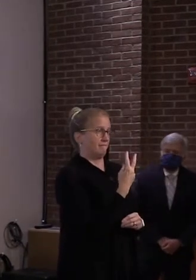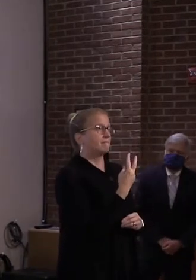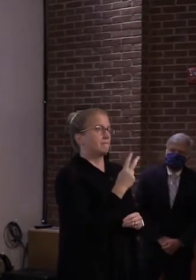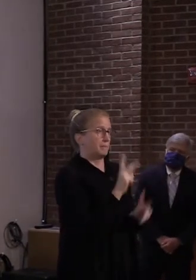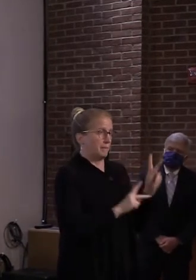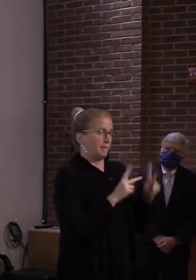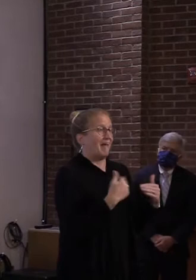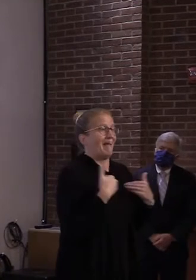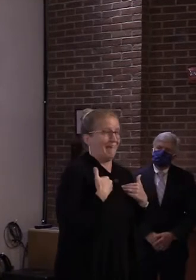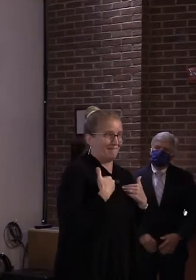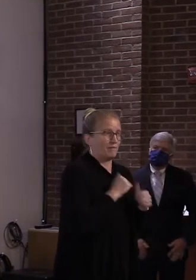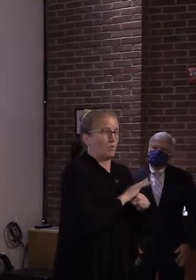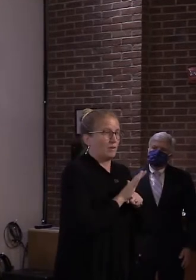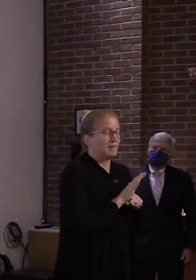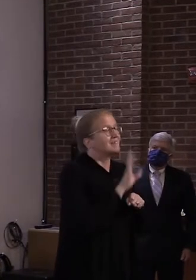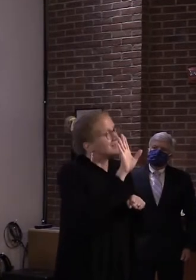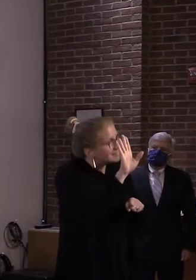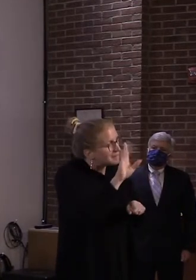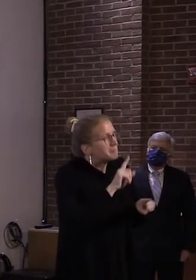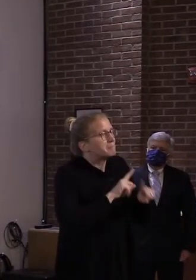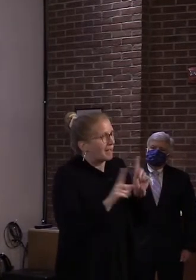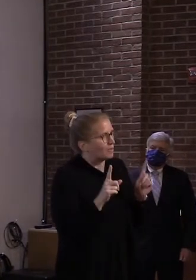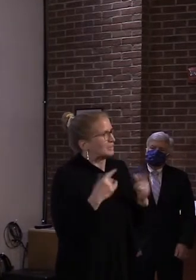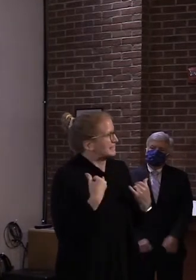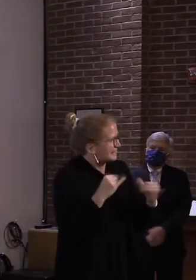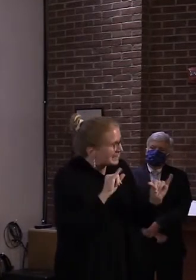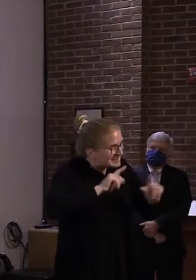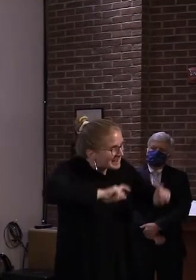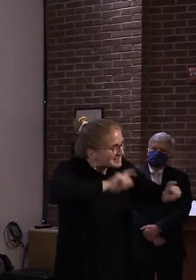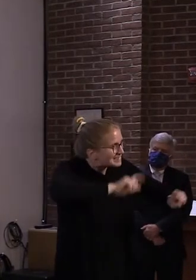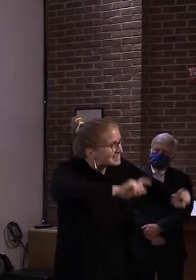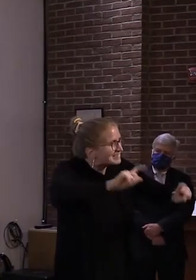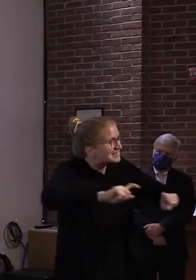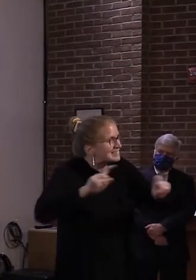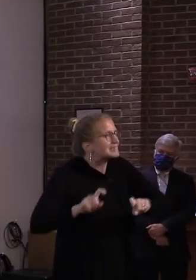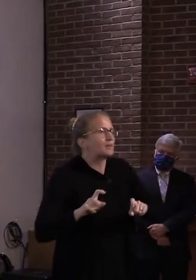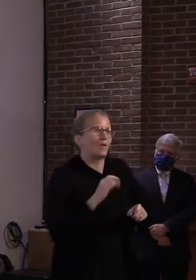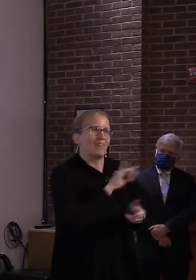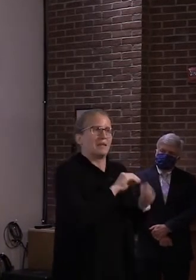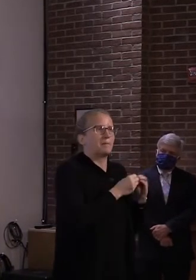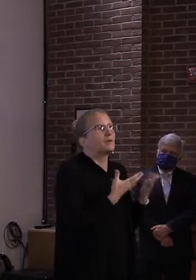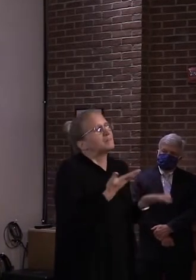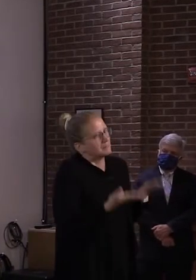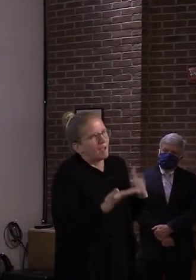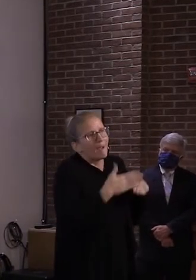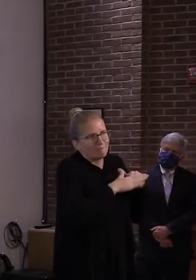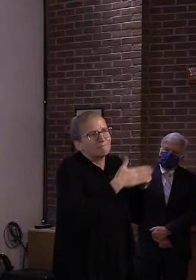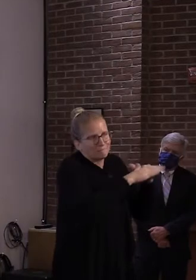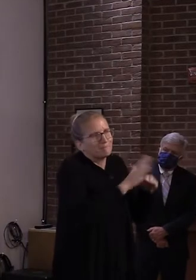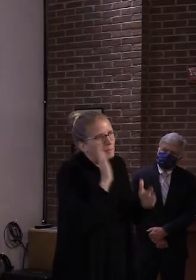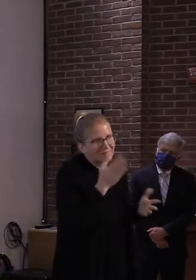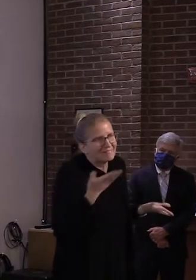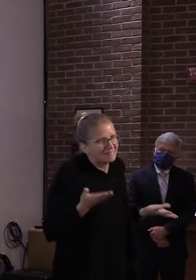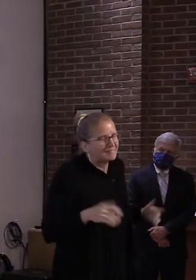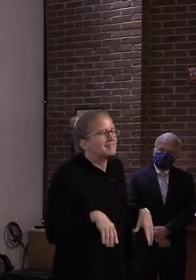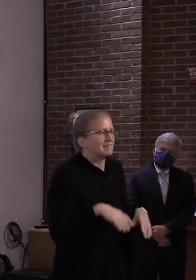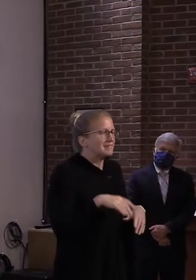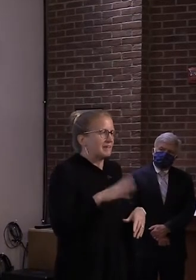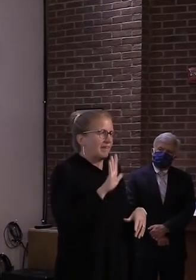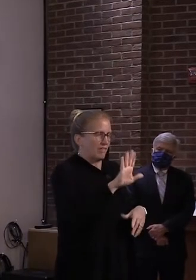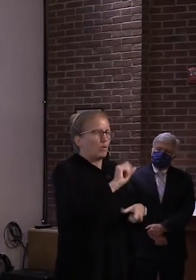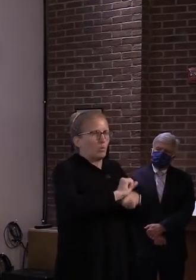I would caution people that more testing is occurring today at the work site. The